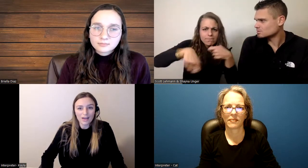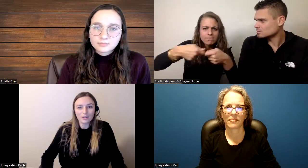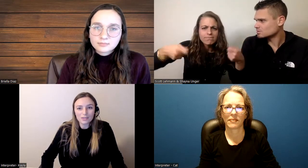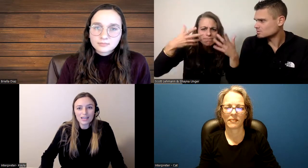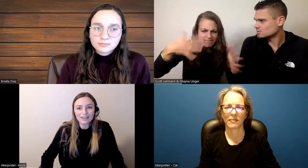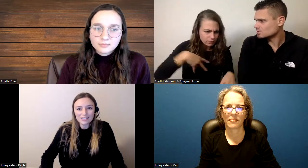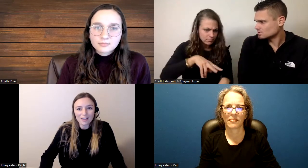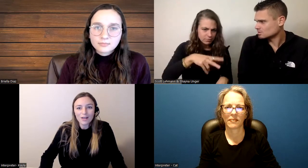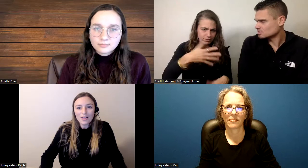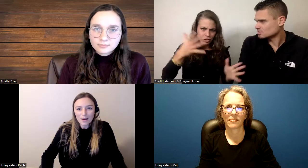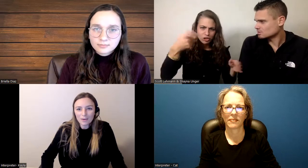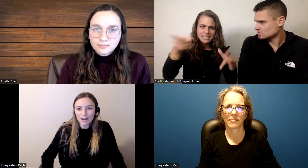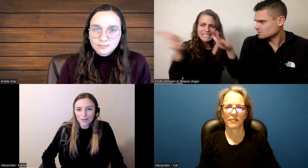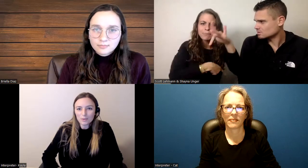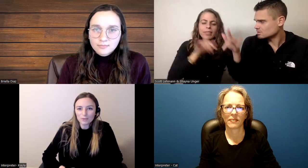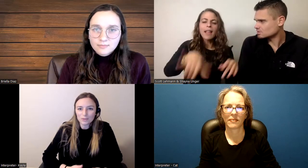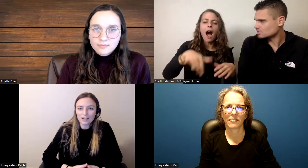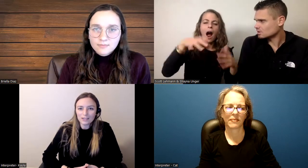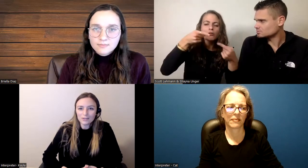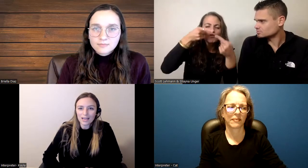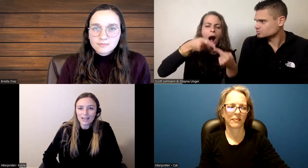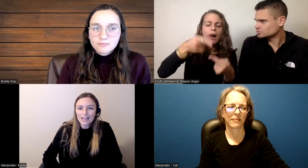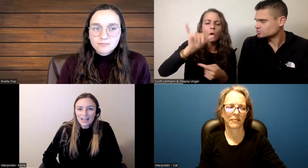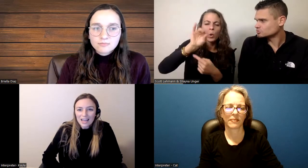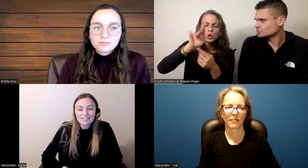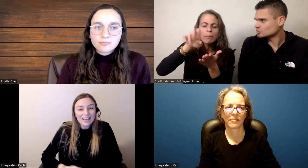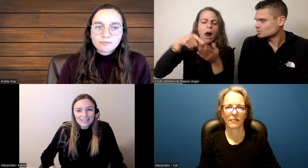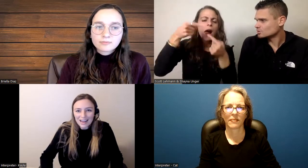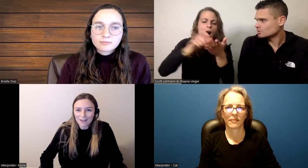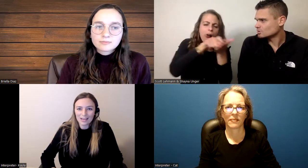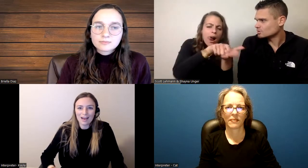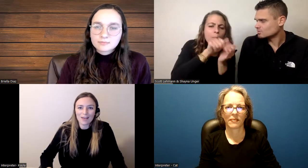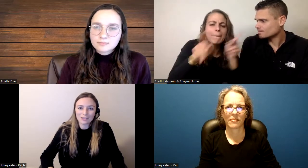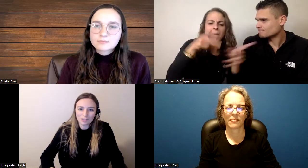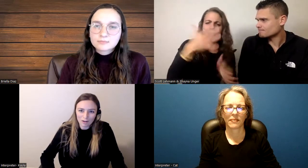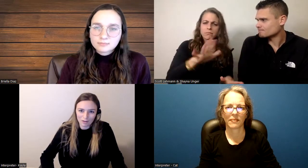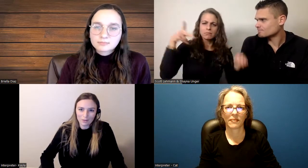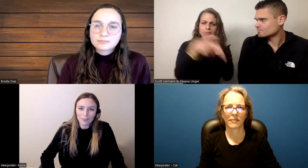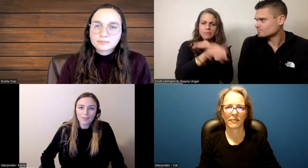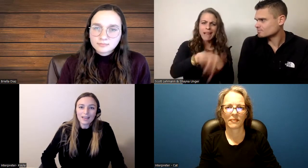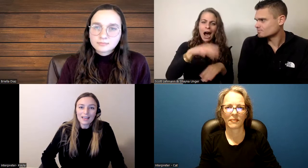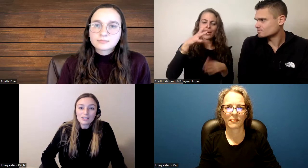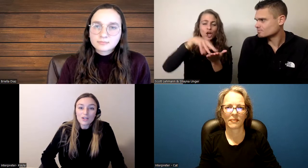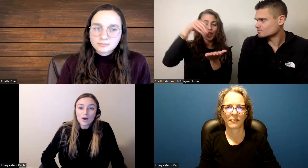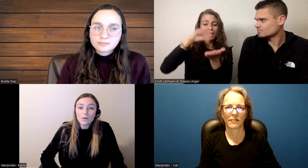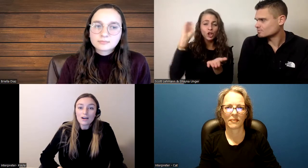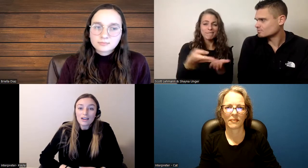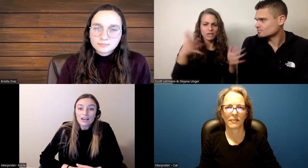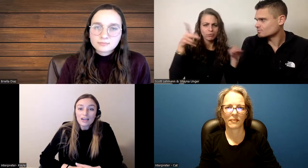to do that using ASL. That way other people knew how to use it and they didn't have to have that struggle. And